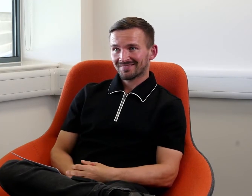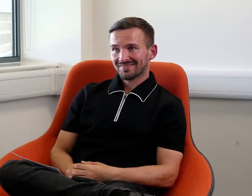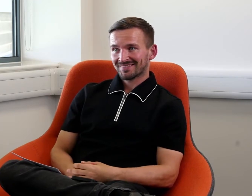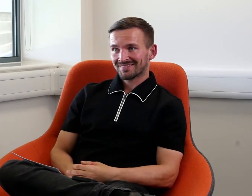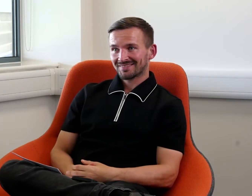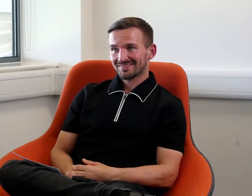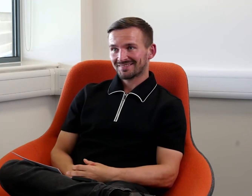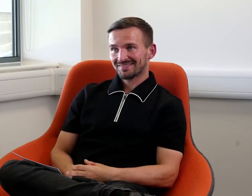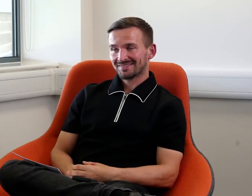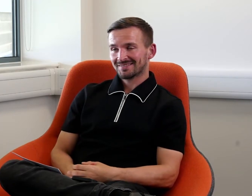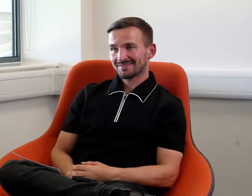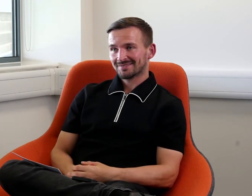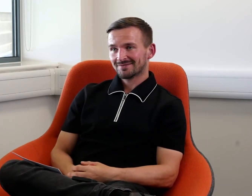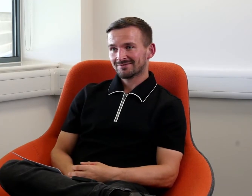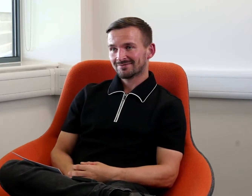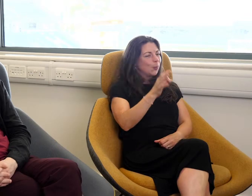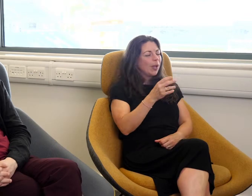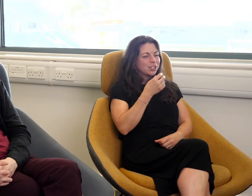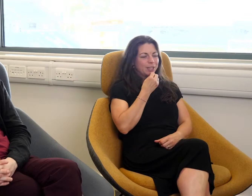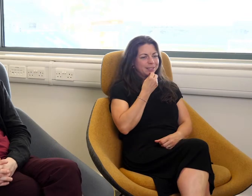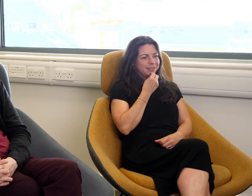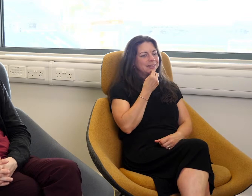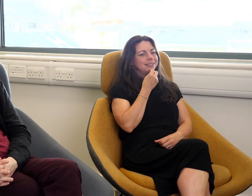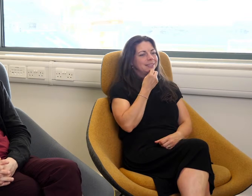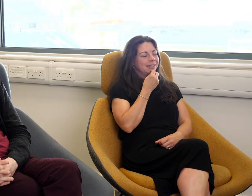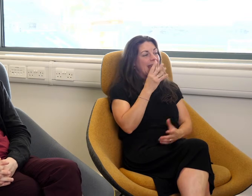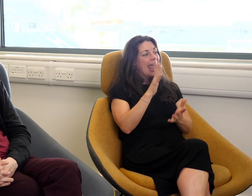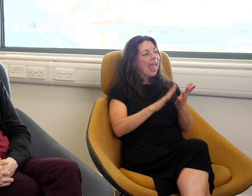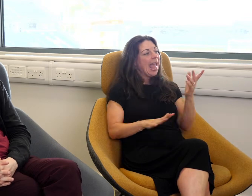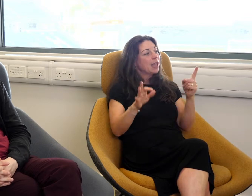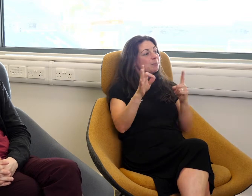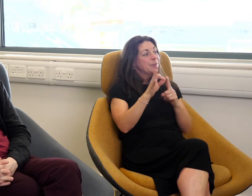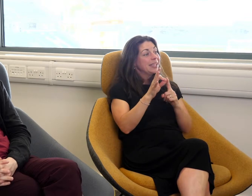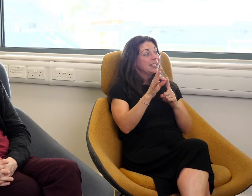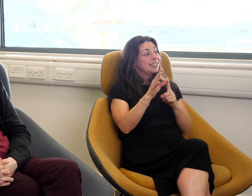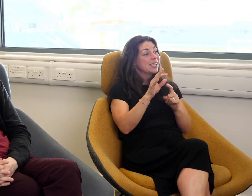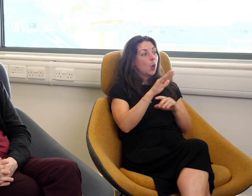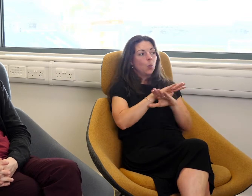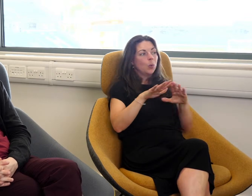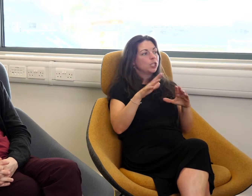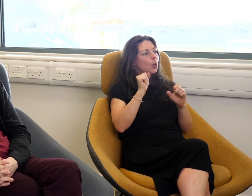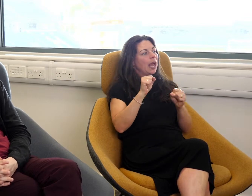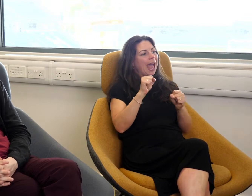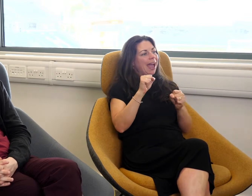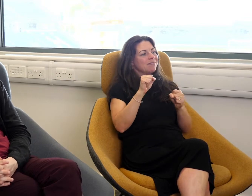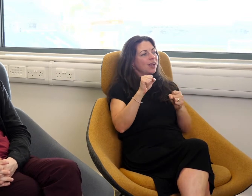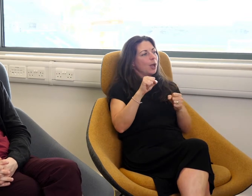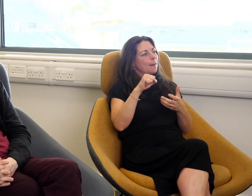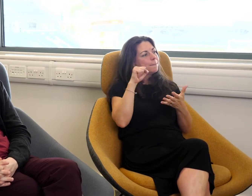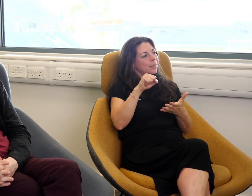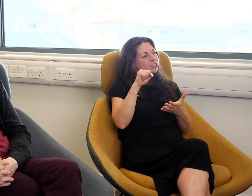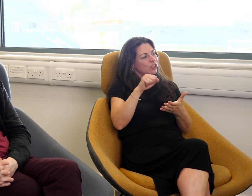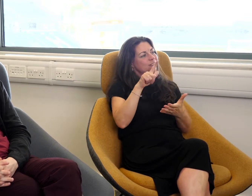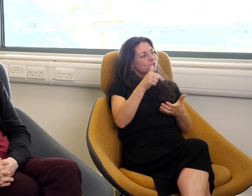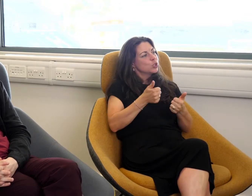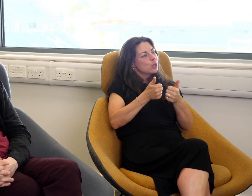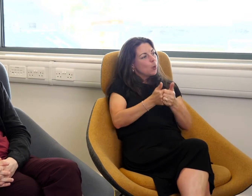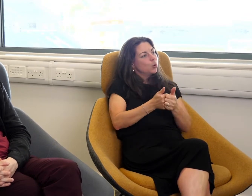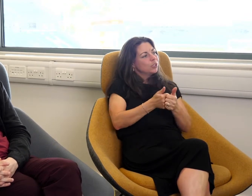good question. So MPs don't get a dedicated budget to support work experience, which is really frustrating